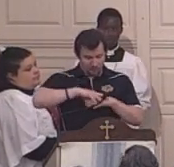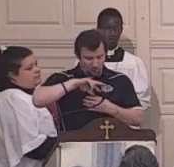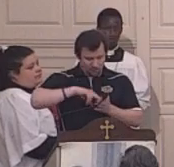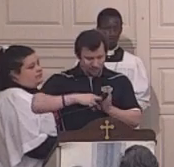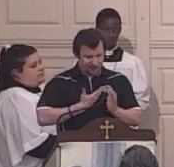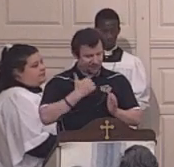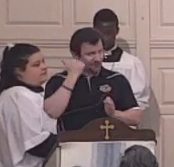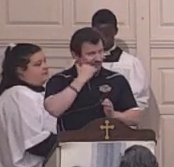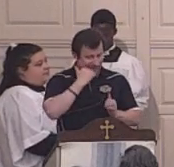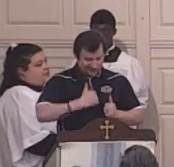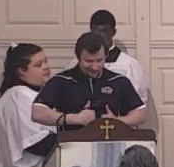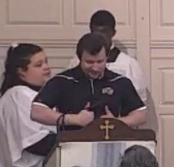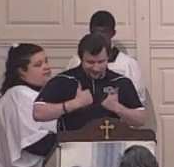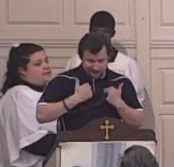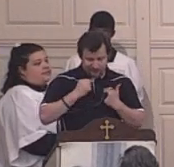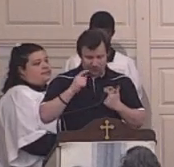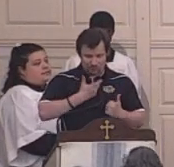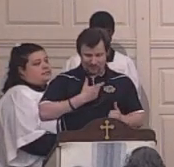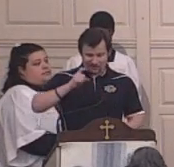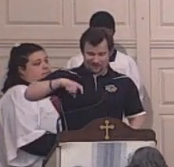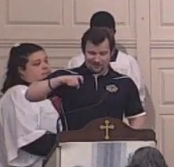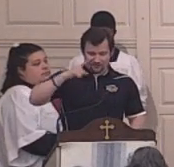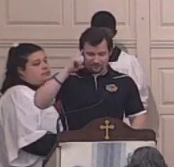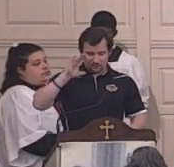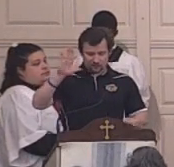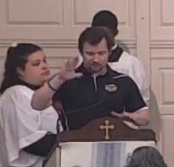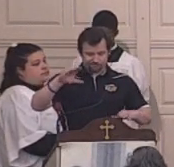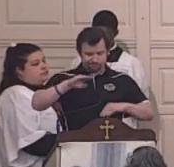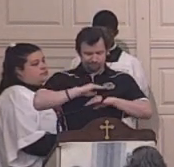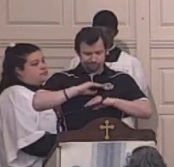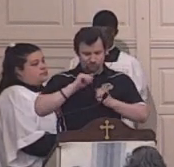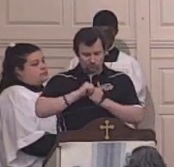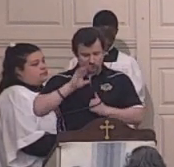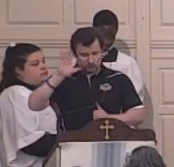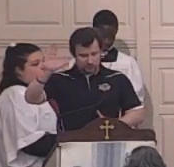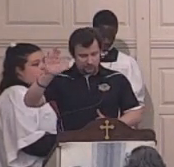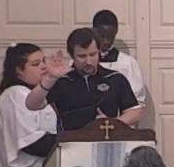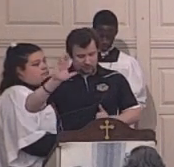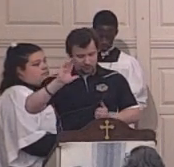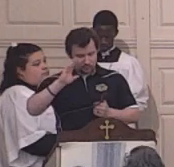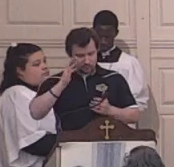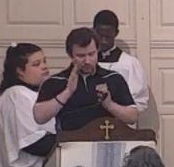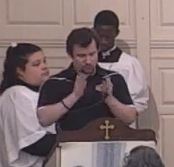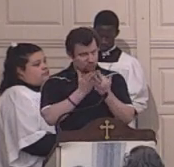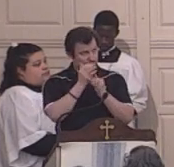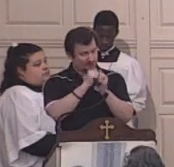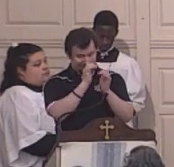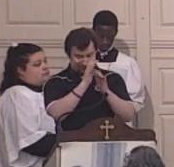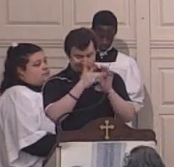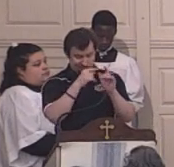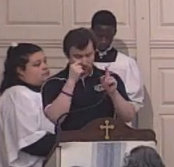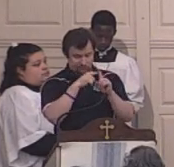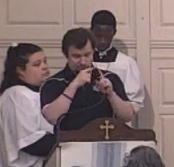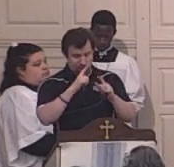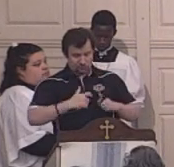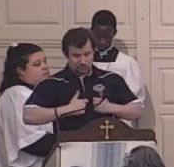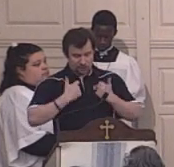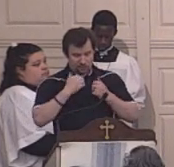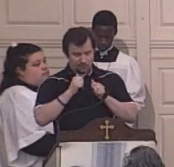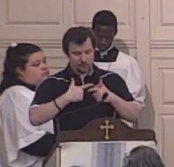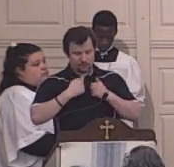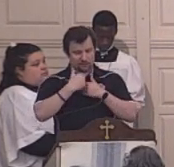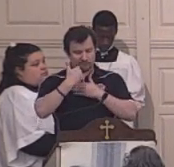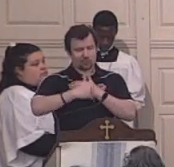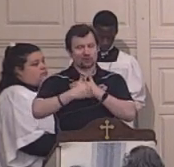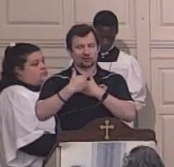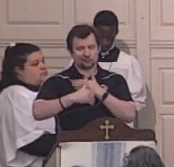For all of us who hunger for meaning and purpose in our daily lives, that our needs will be satisfied by turning to Jesus, the